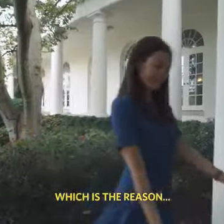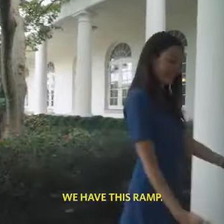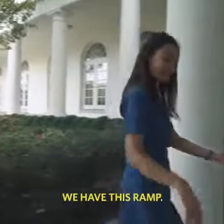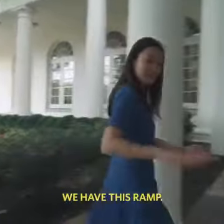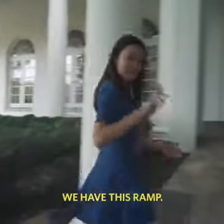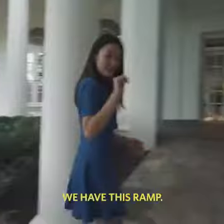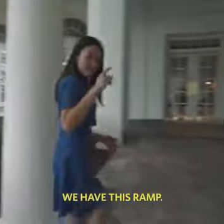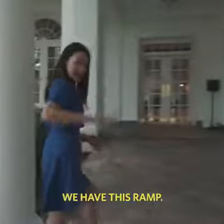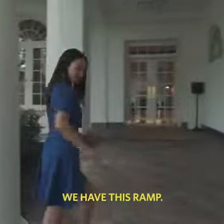we have this ramp.